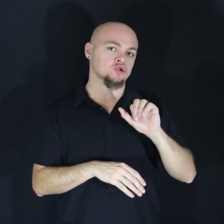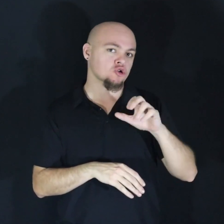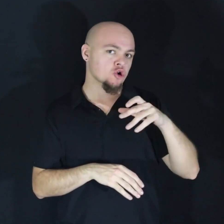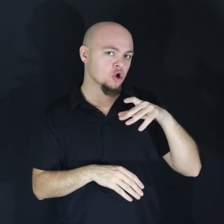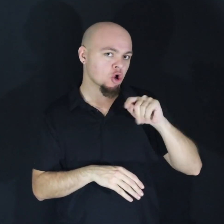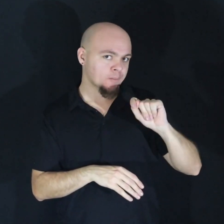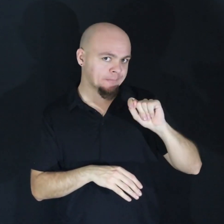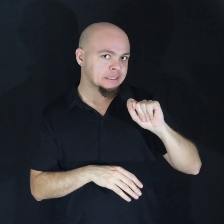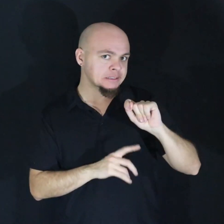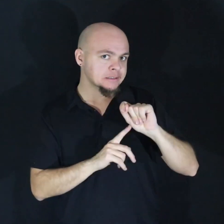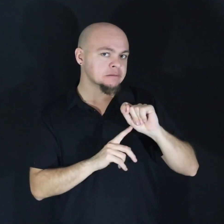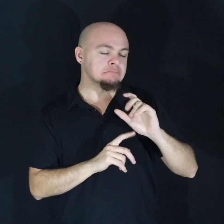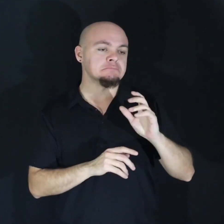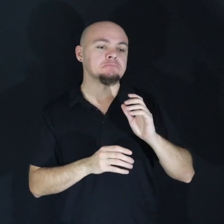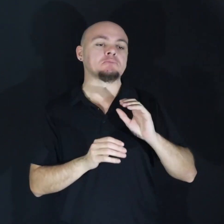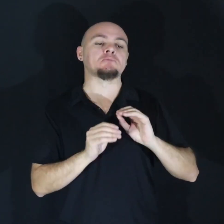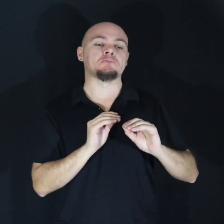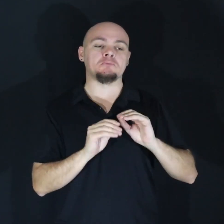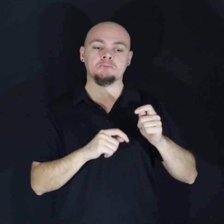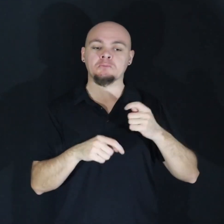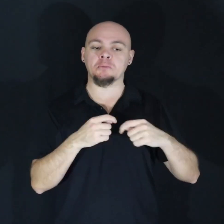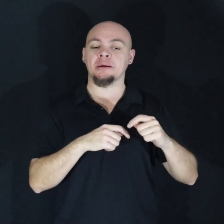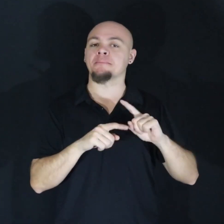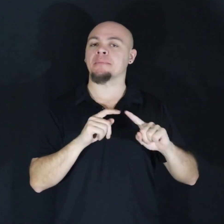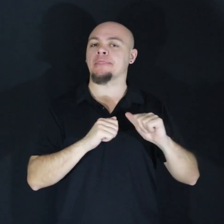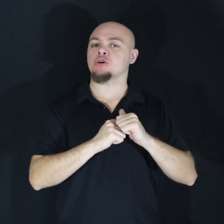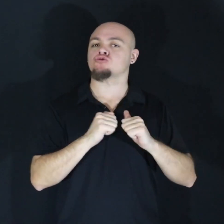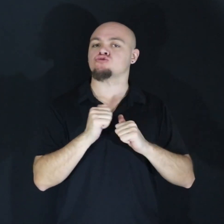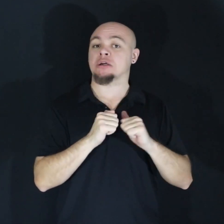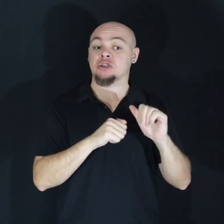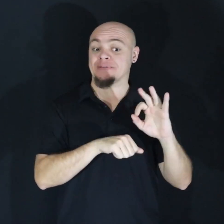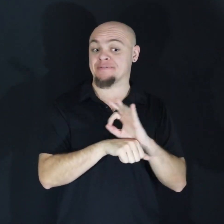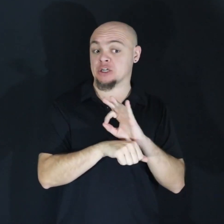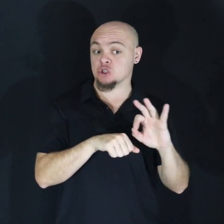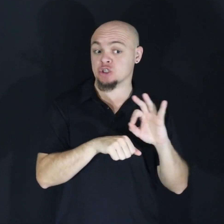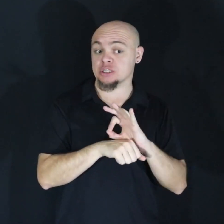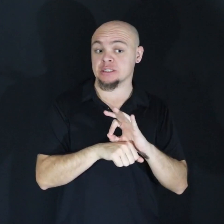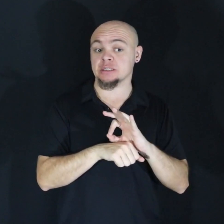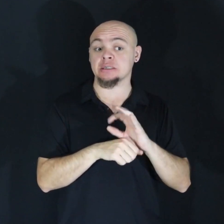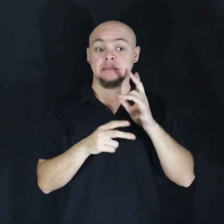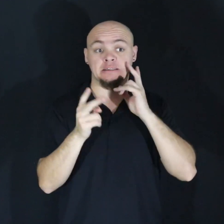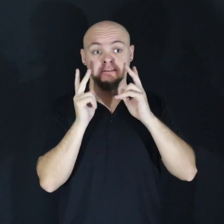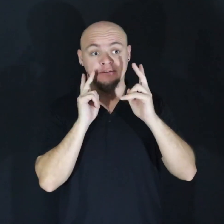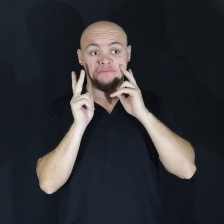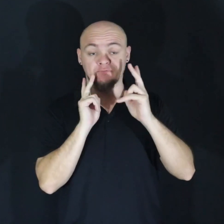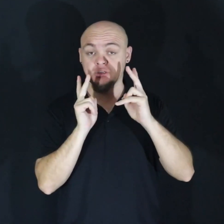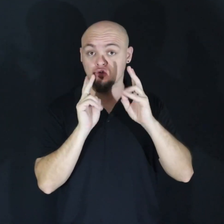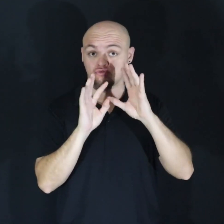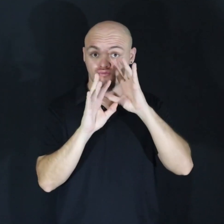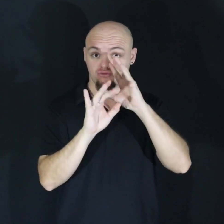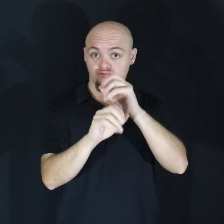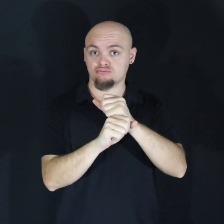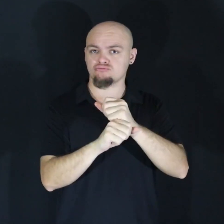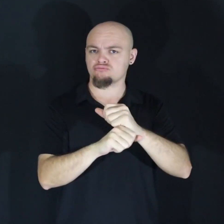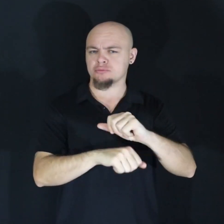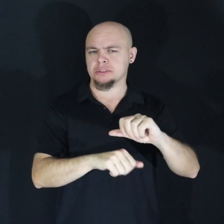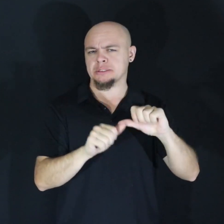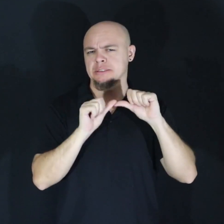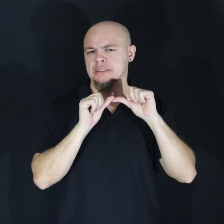made, the essence of its structure, both functional and visually appealing, remains